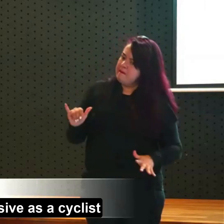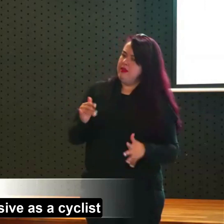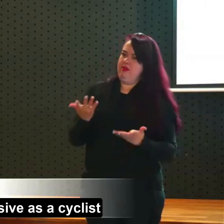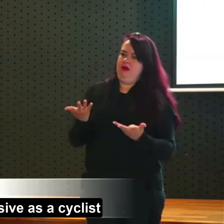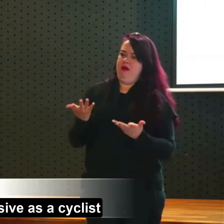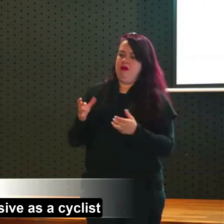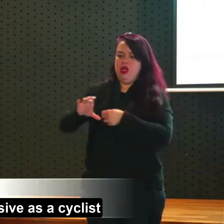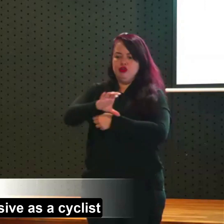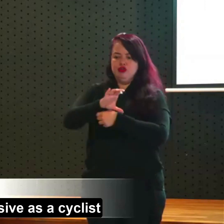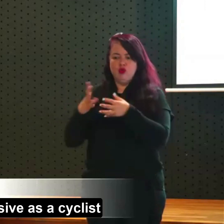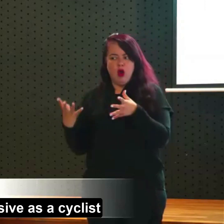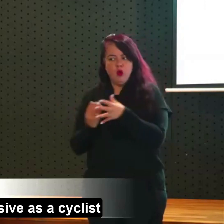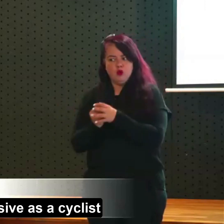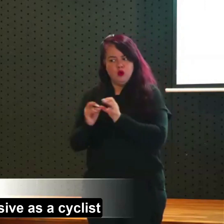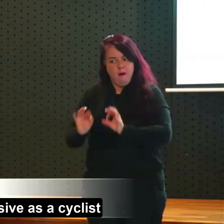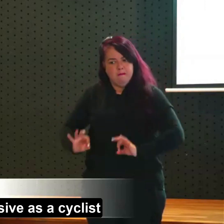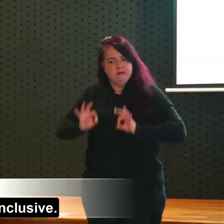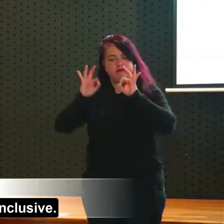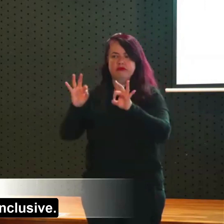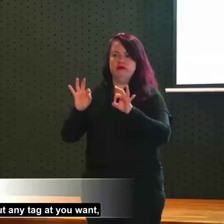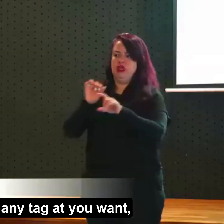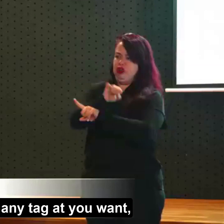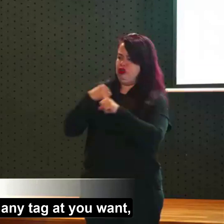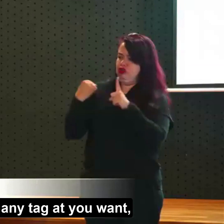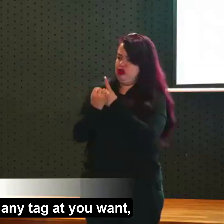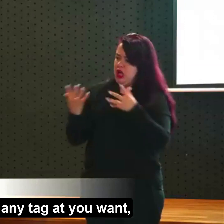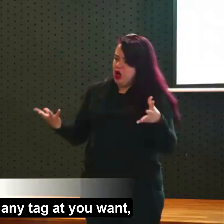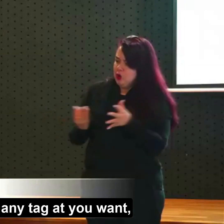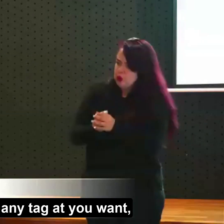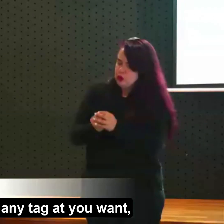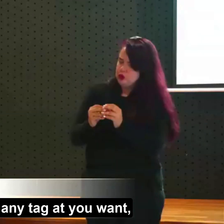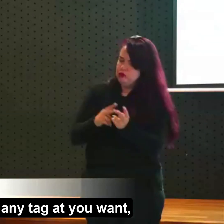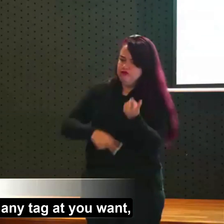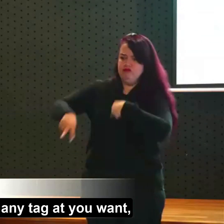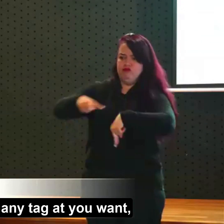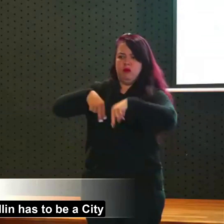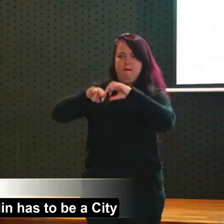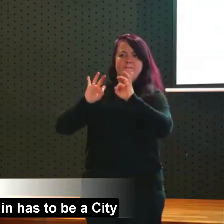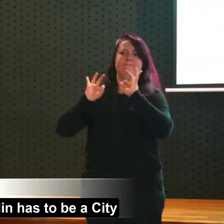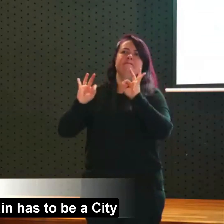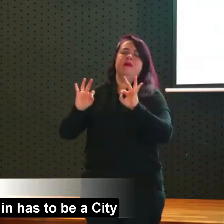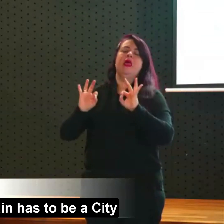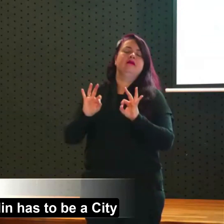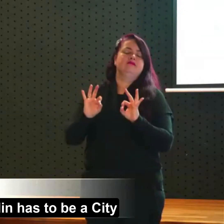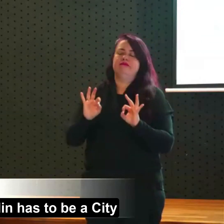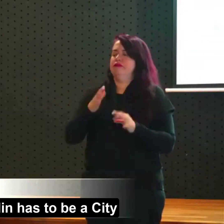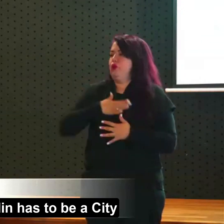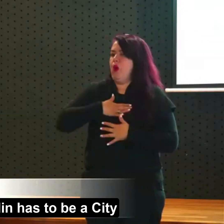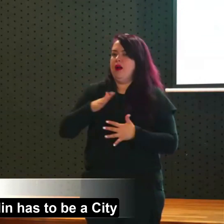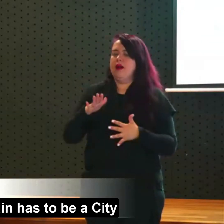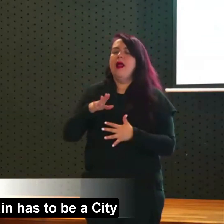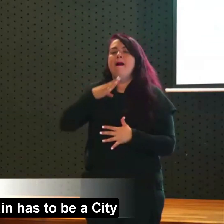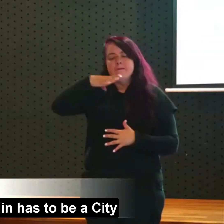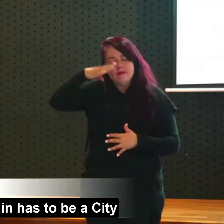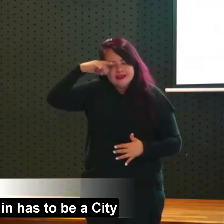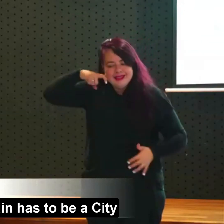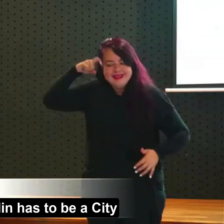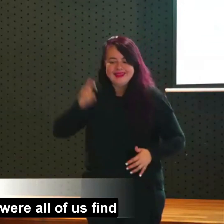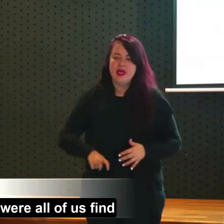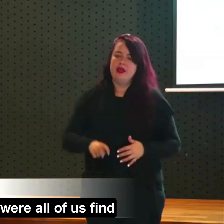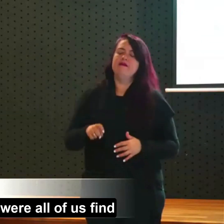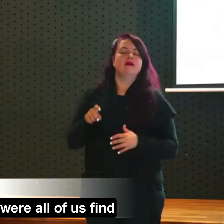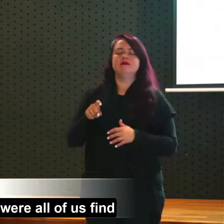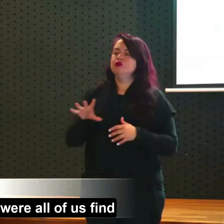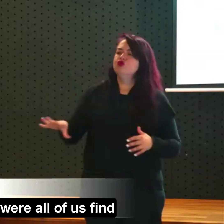is inclusive, a society that is inclusive. You can put any tag you want, but Medellín has to be a